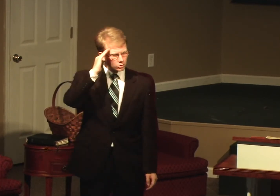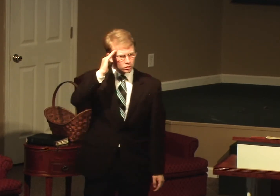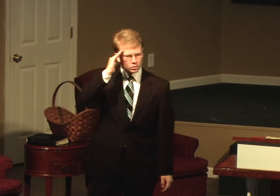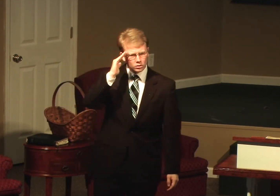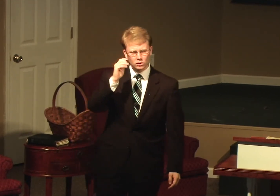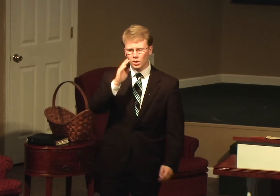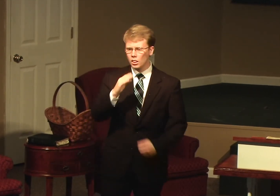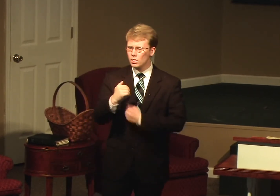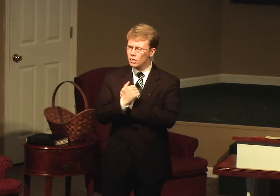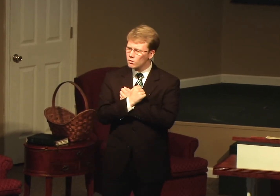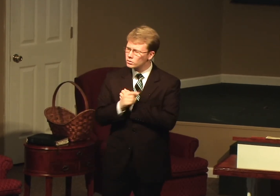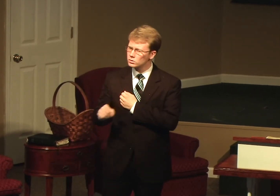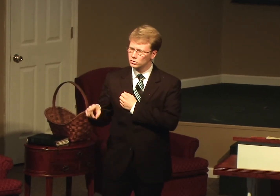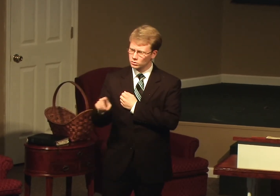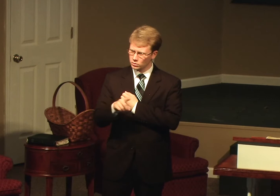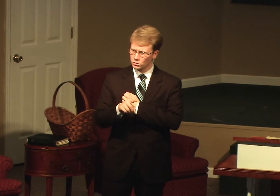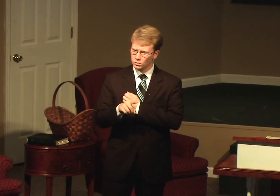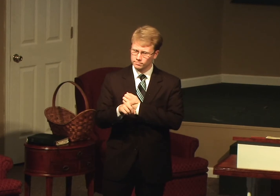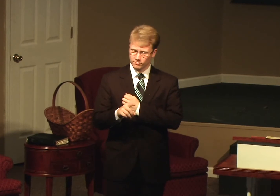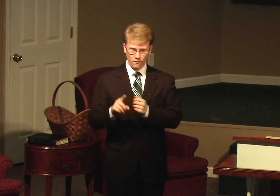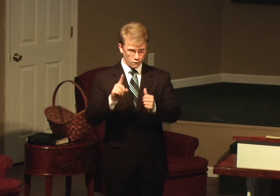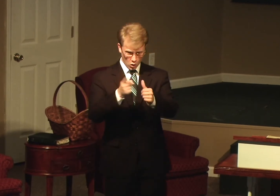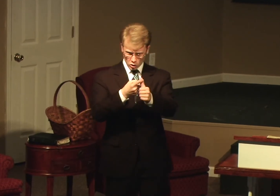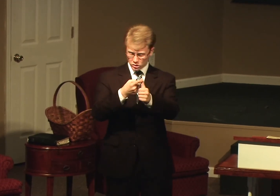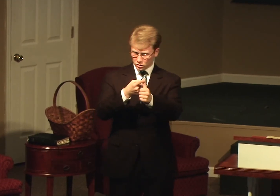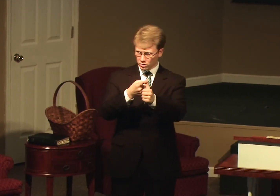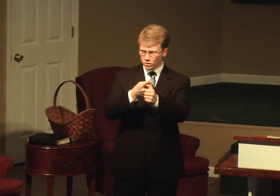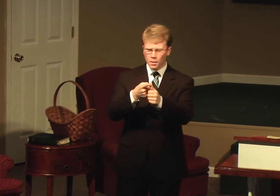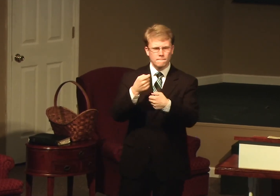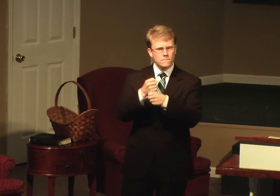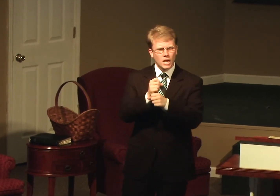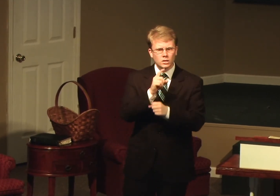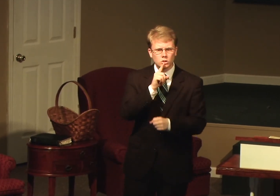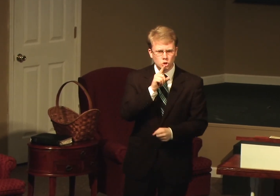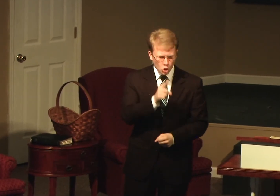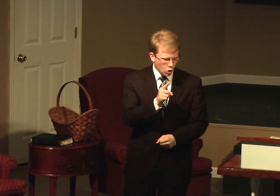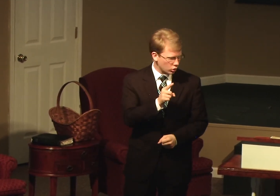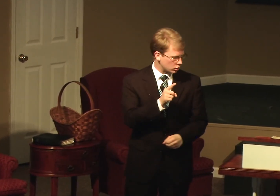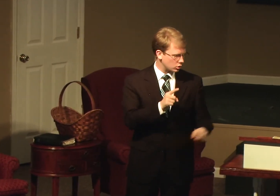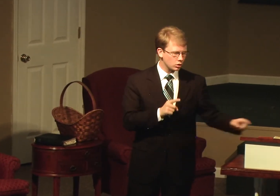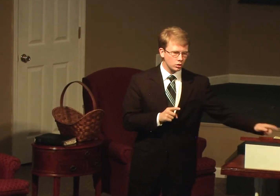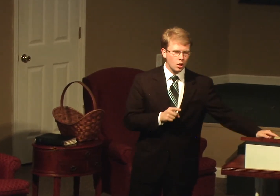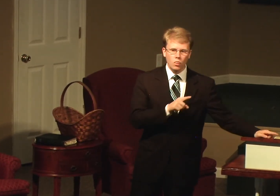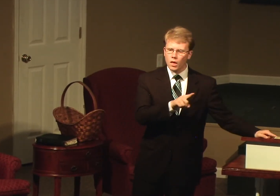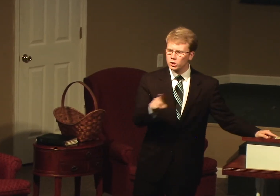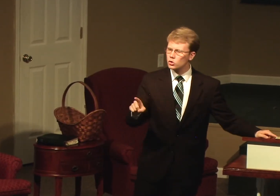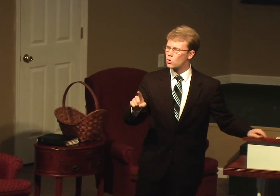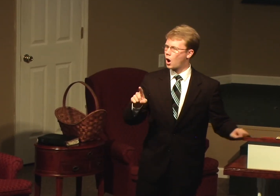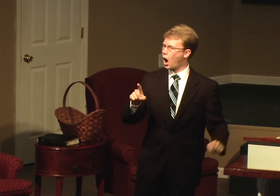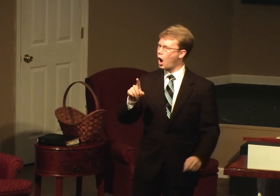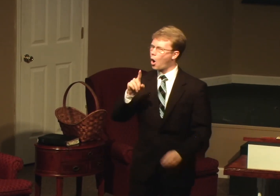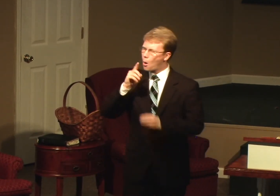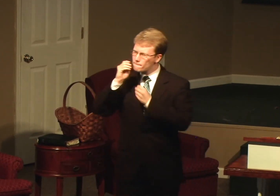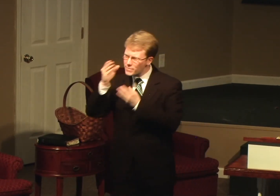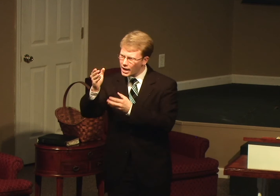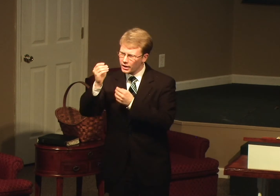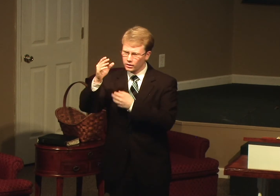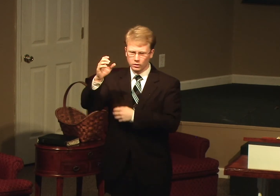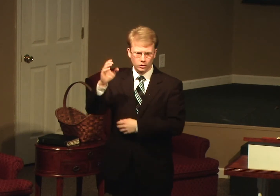you today that God knows He loves you. Make sure, though, that